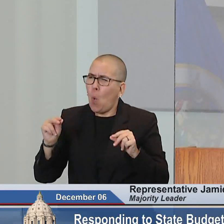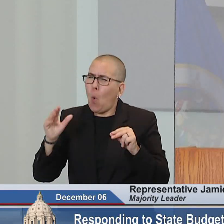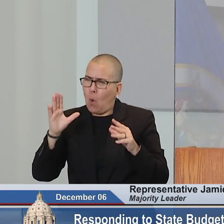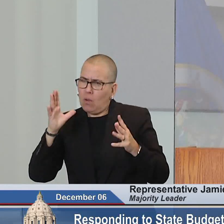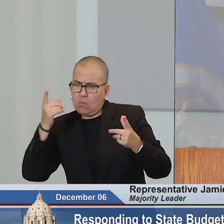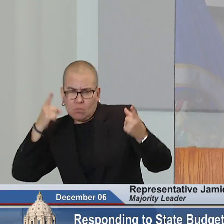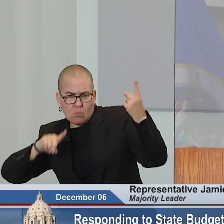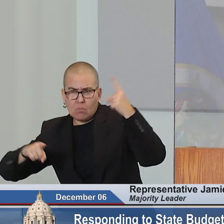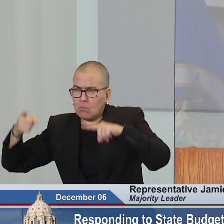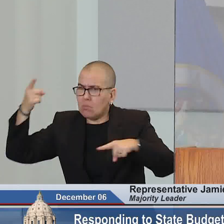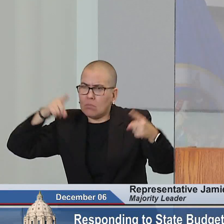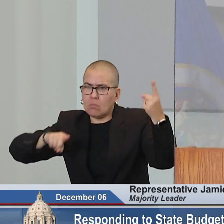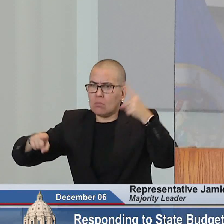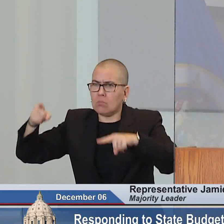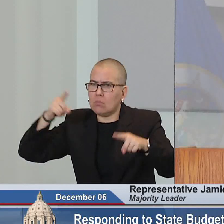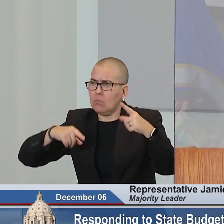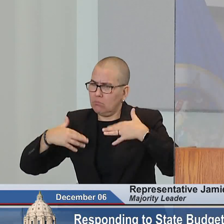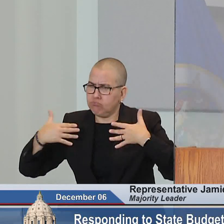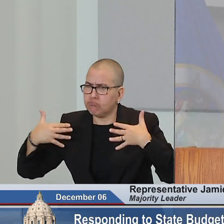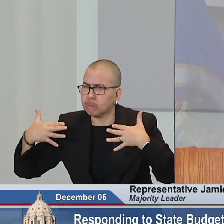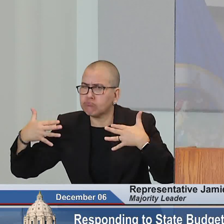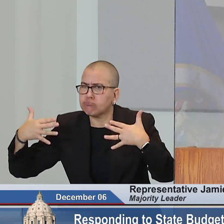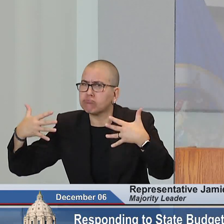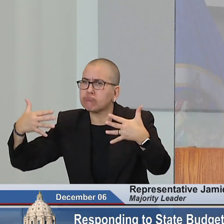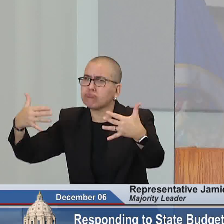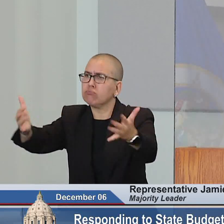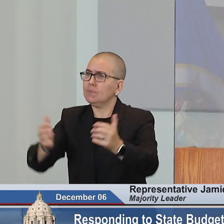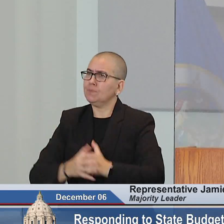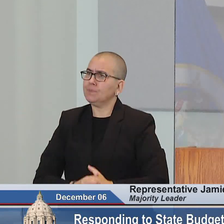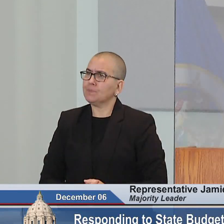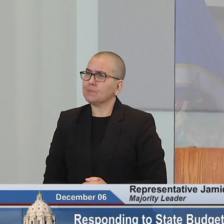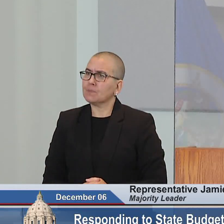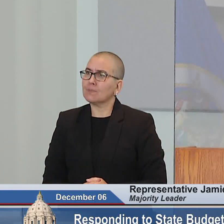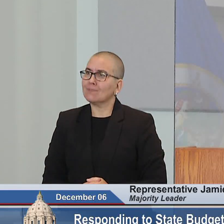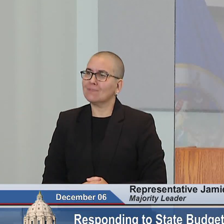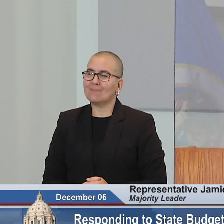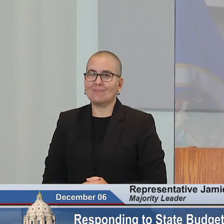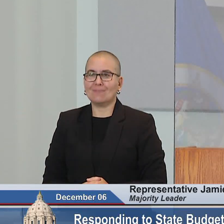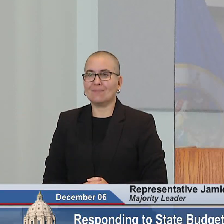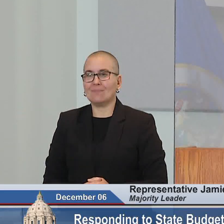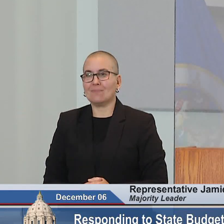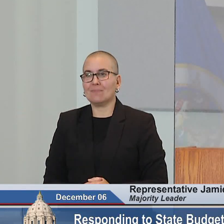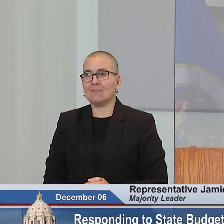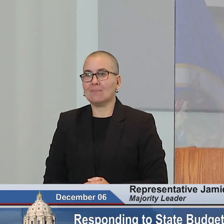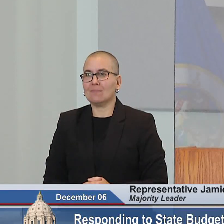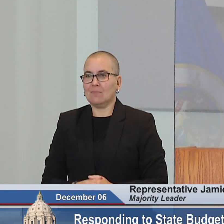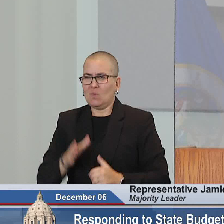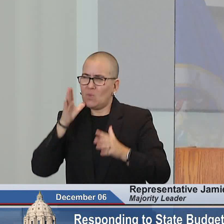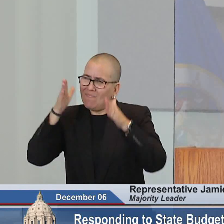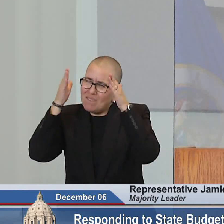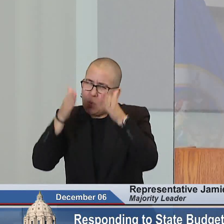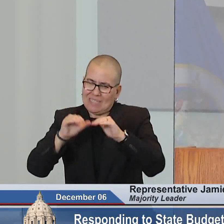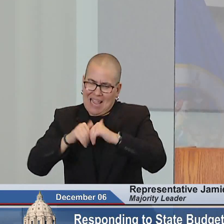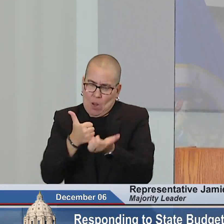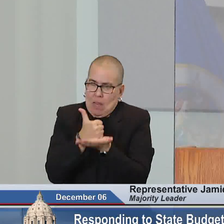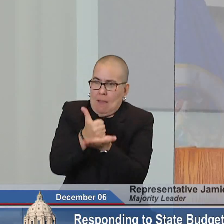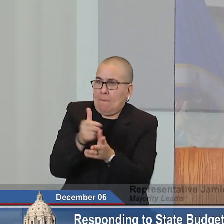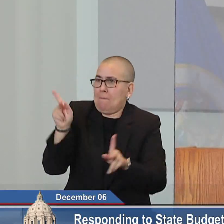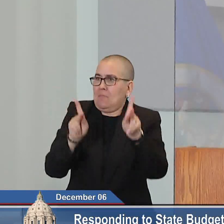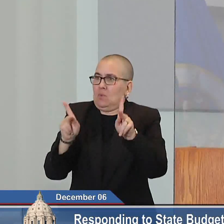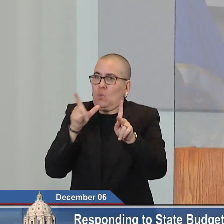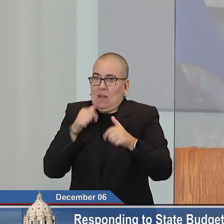ability, I think, to move big things. And we're going to be really focused on what can help Minnesotans afford their lives when we know that many are still struggling.